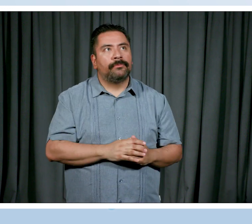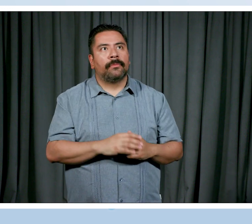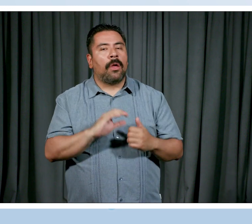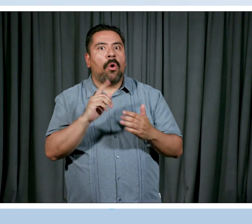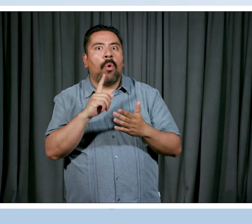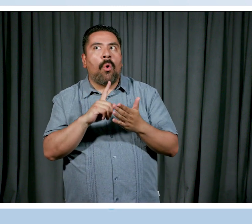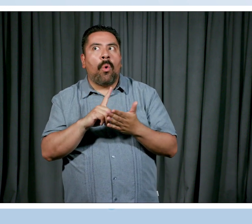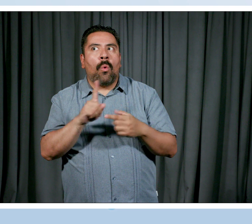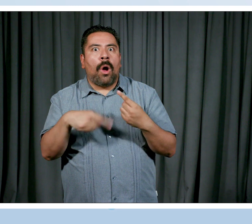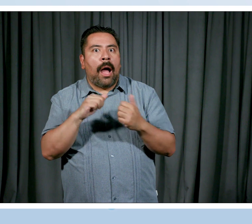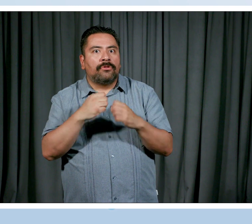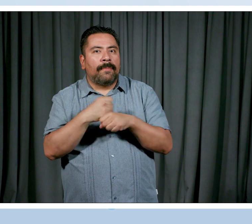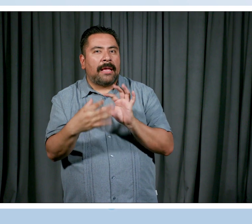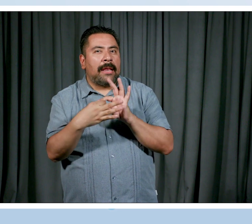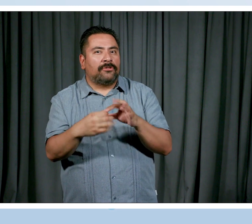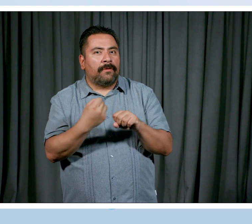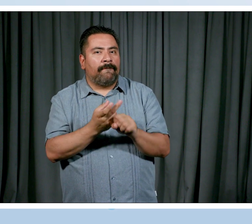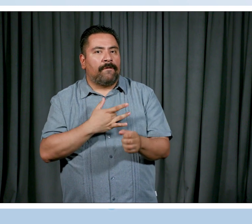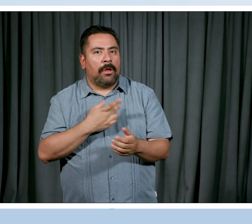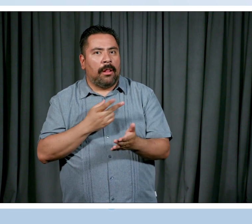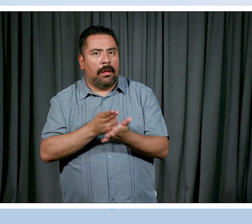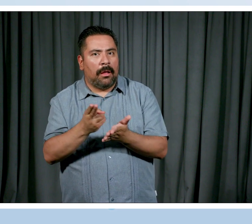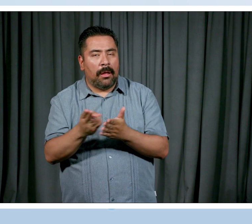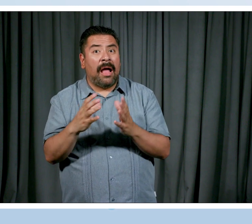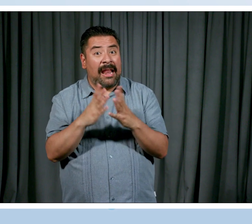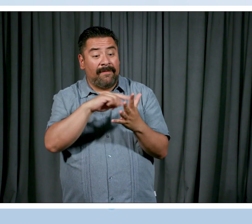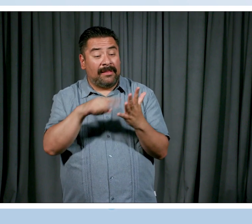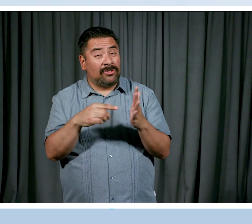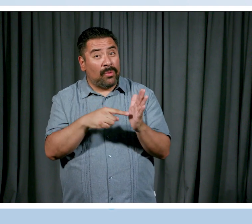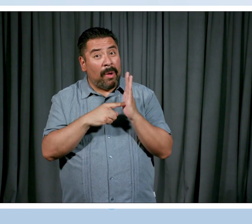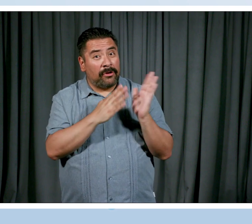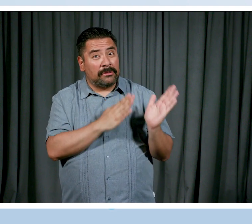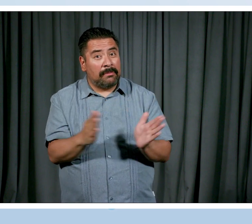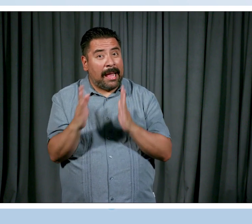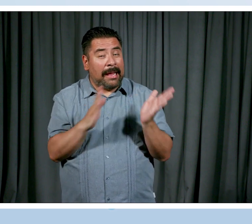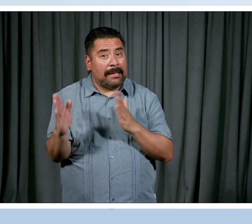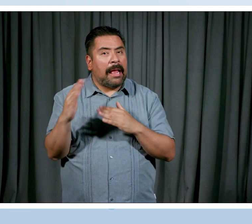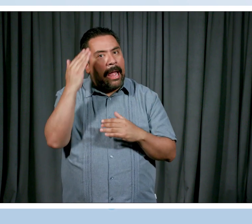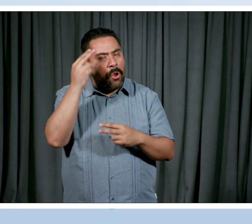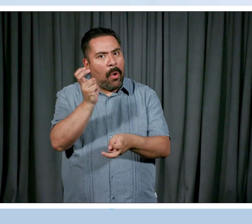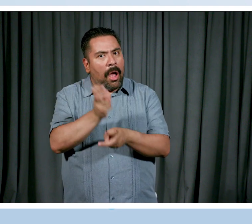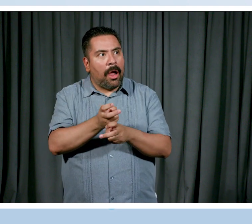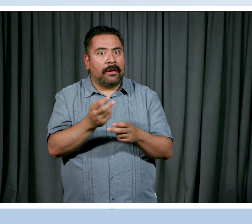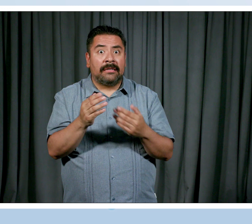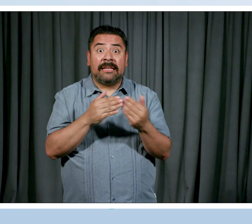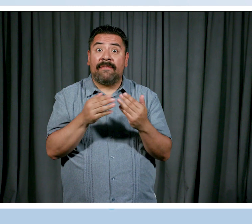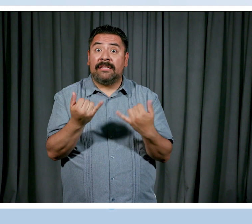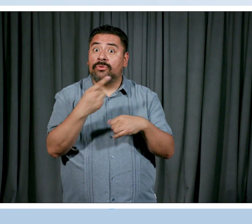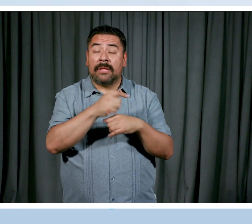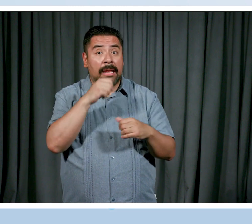that feels authentic. A lot of this really does require some plan, which I know is hard. But even like today, I don't